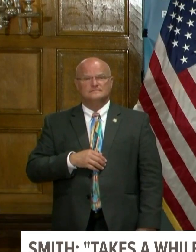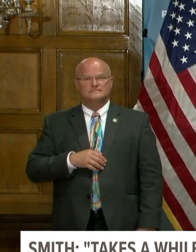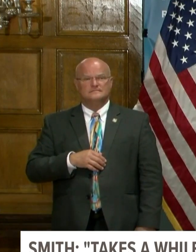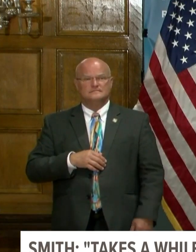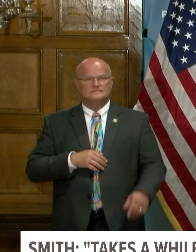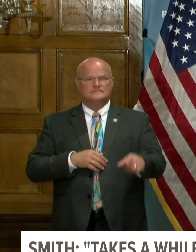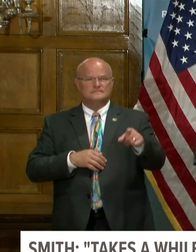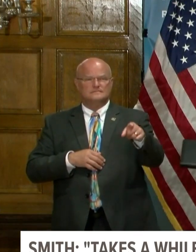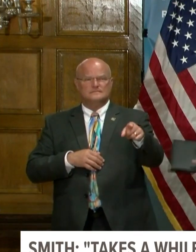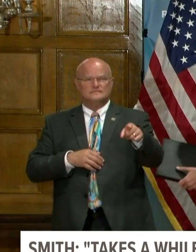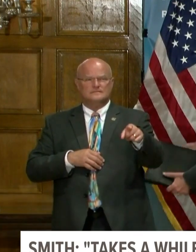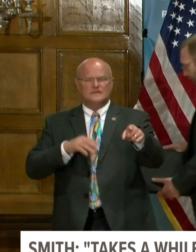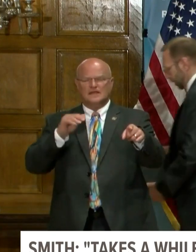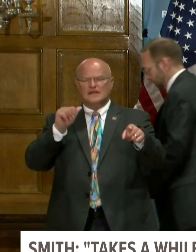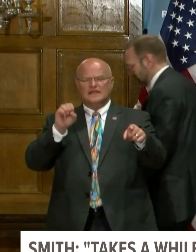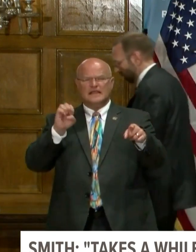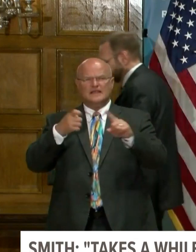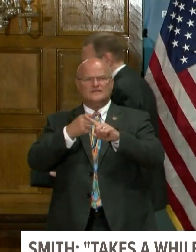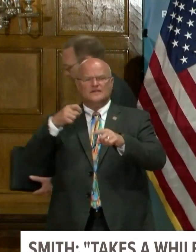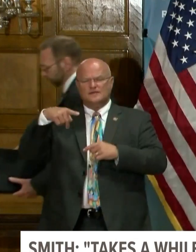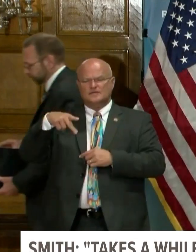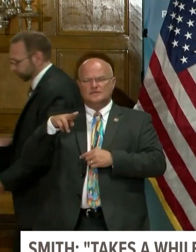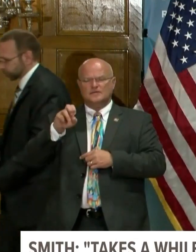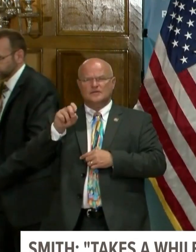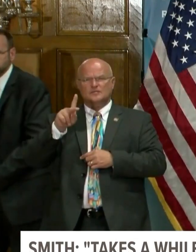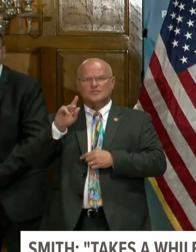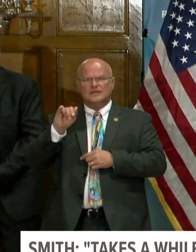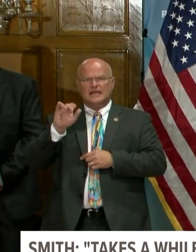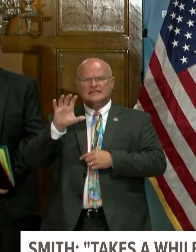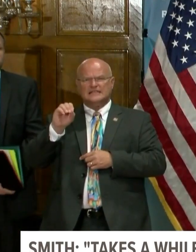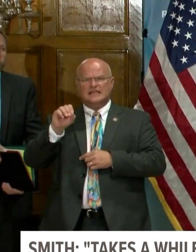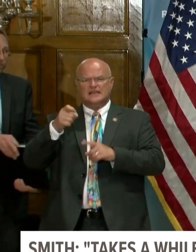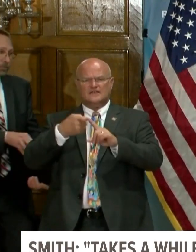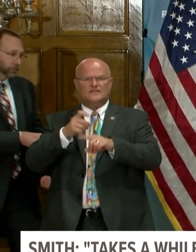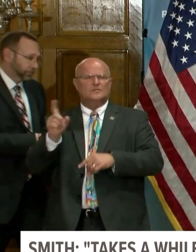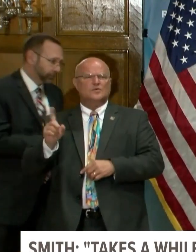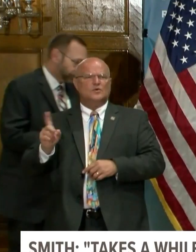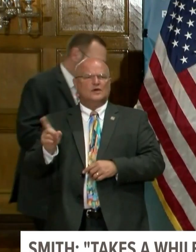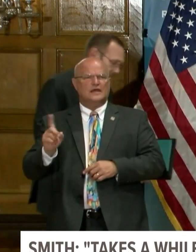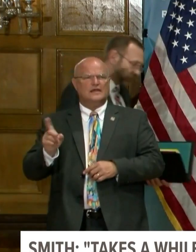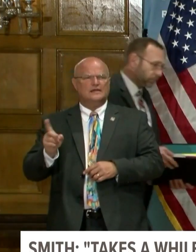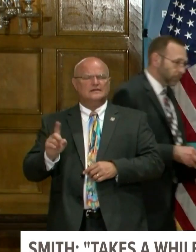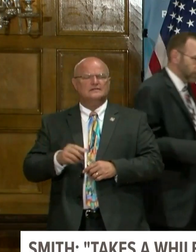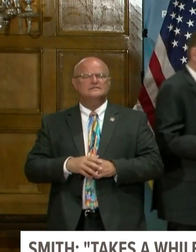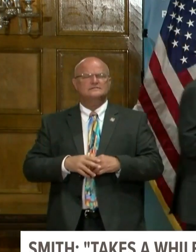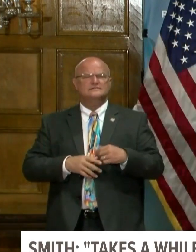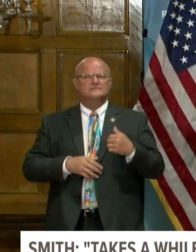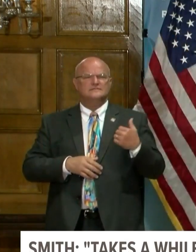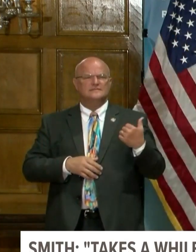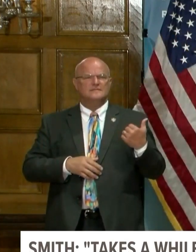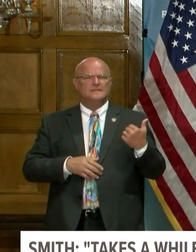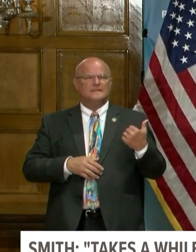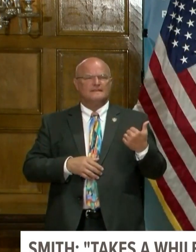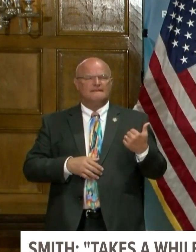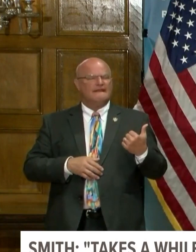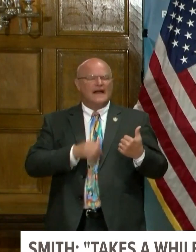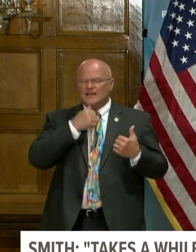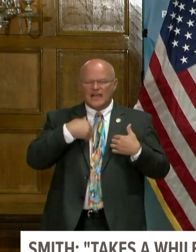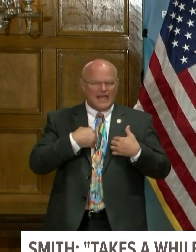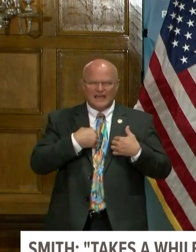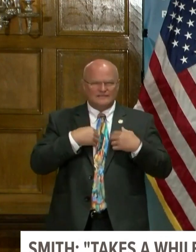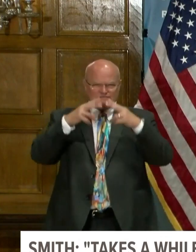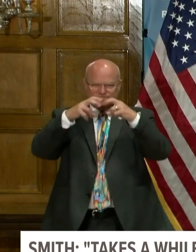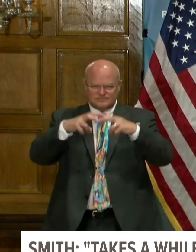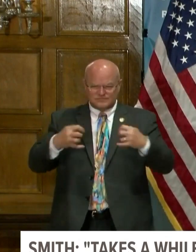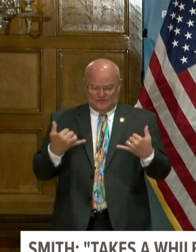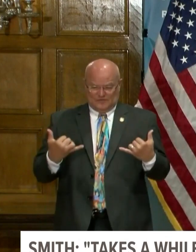Where are the cases from Pulaski County coming from? Dr. Smith, Pulaski County. I don't have a